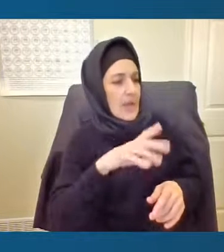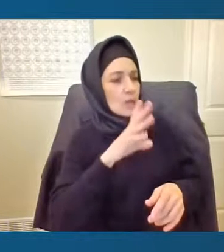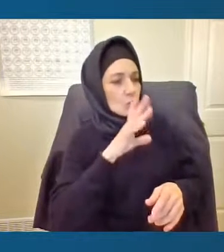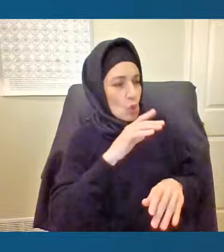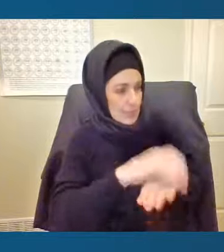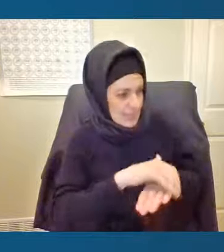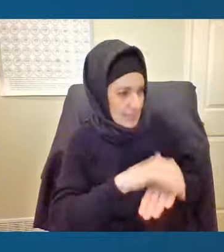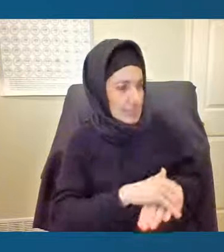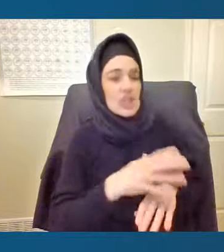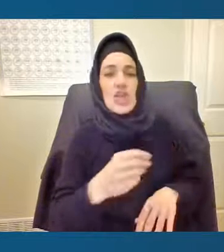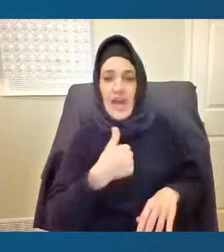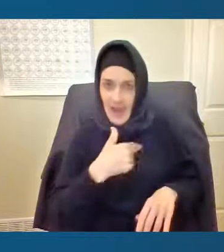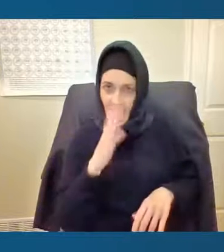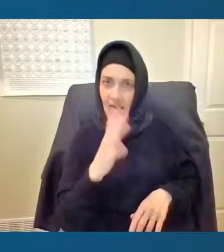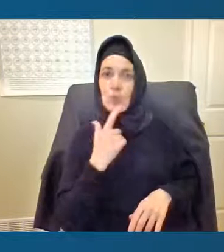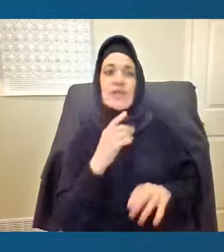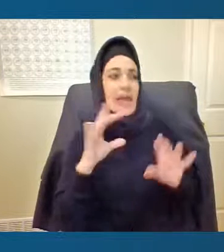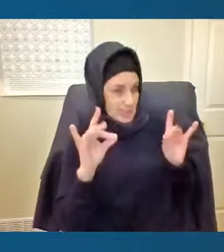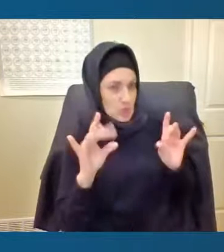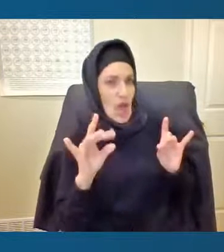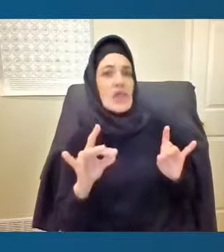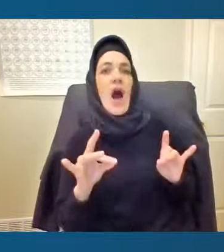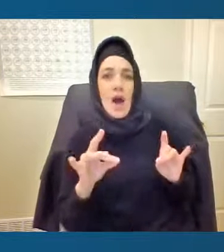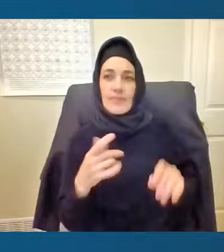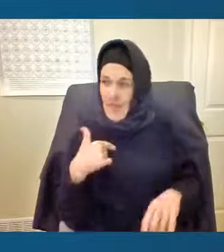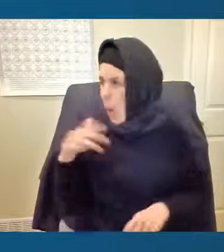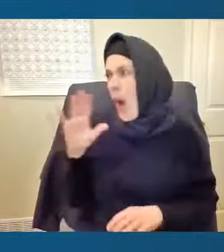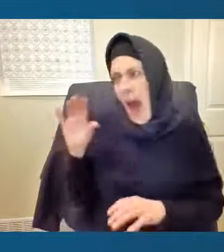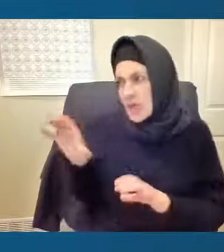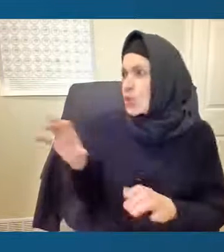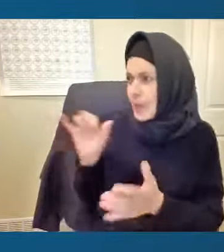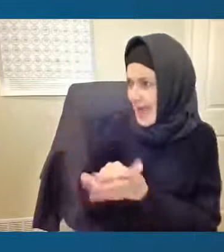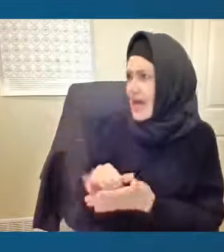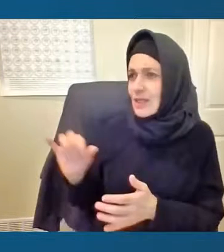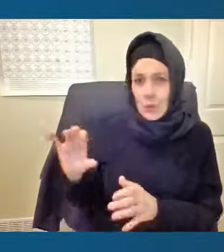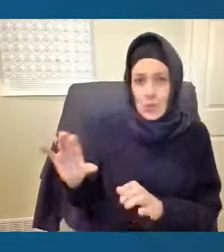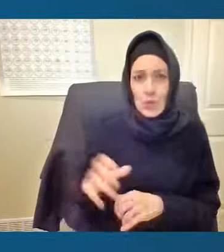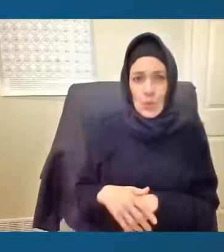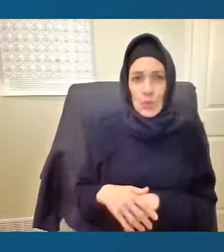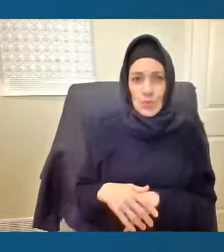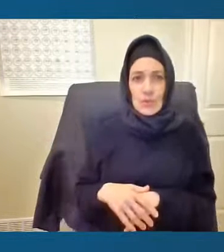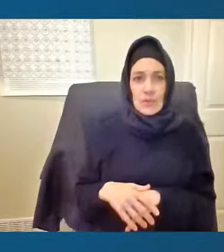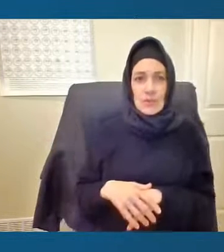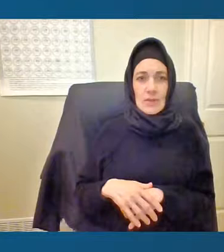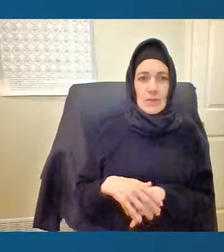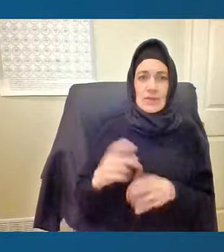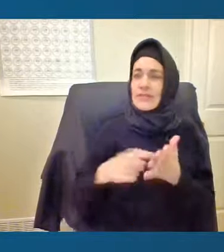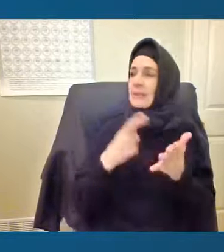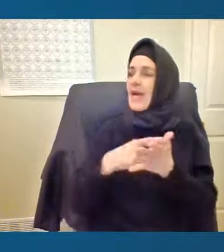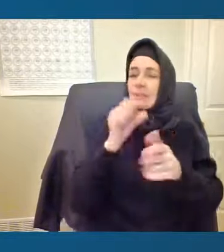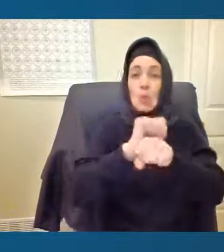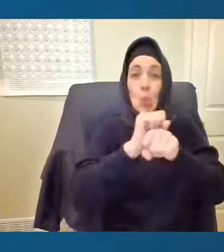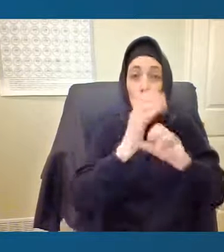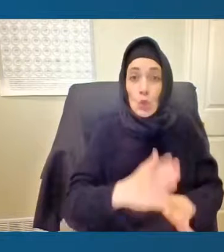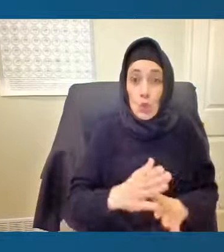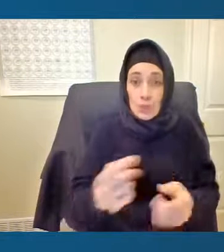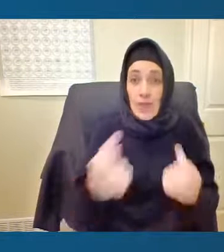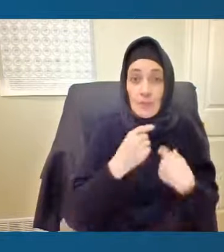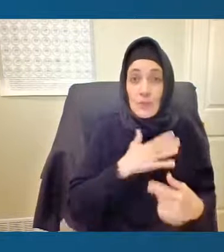yeah, inshallah. Inshallah, I do that all the time. Yo, the workers at my house, I hit like five jazakallahs. I was like, oh, dang, man, what am I doing,